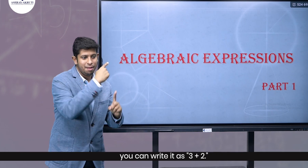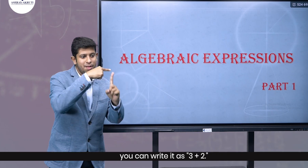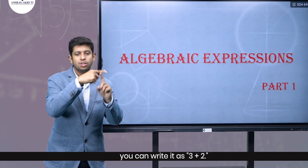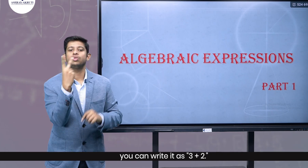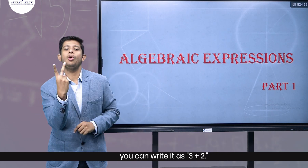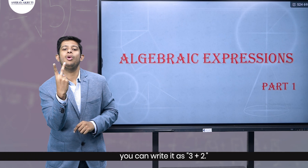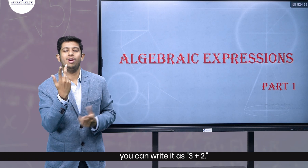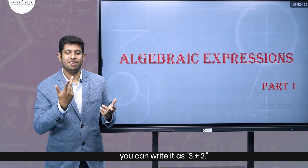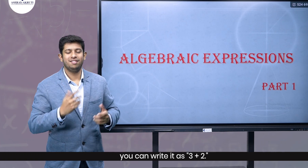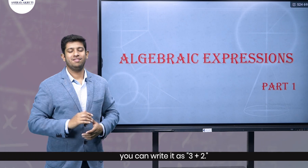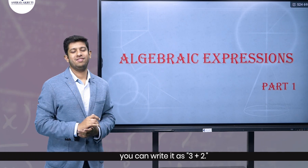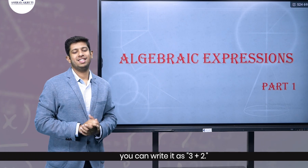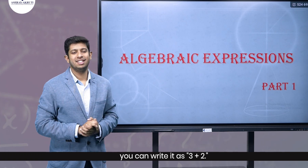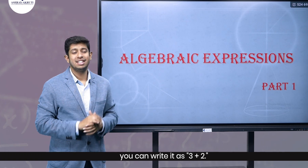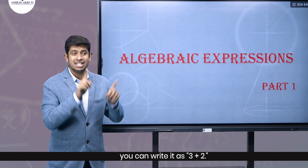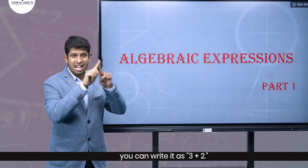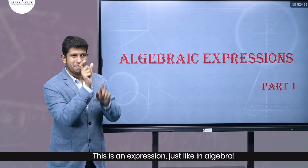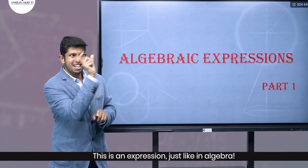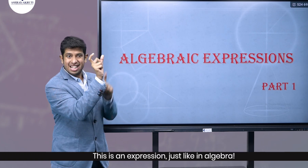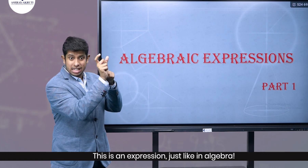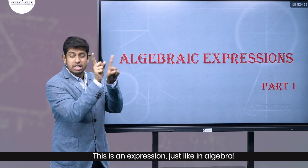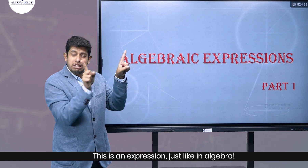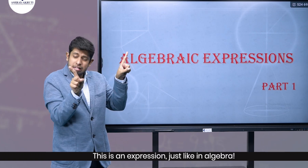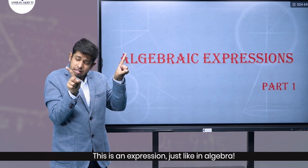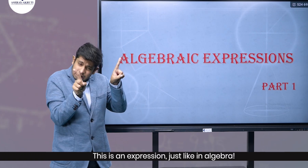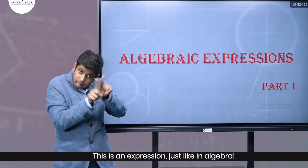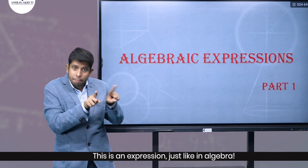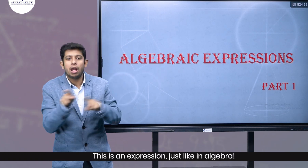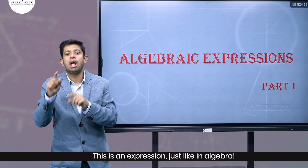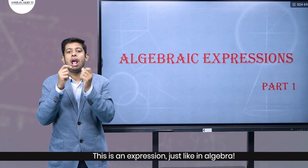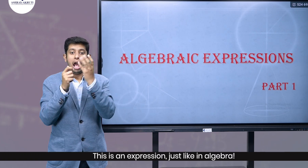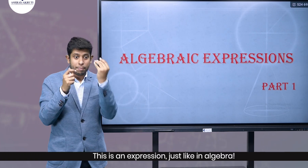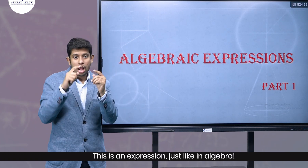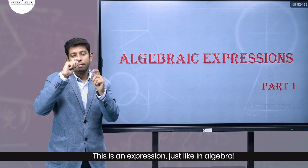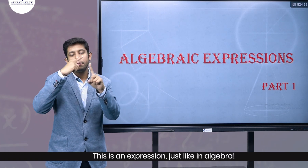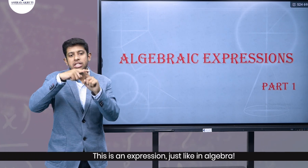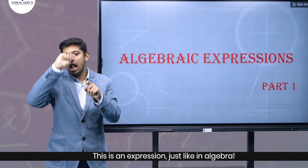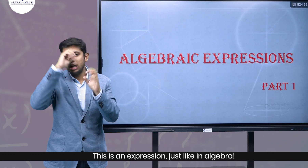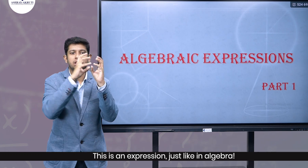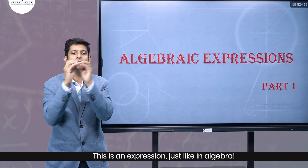3 plus 2. This is an expression just like in algebra.